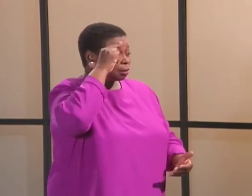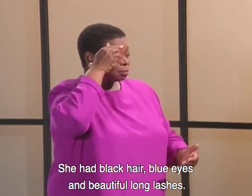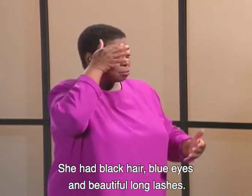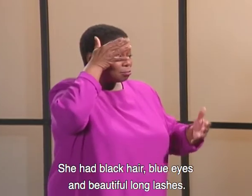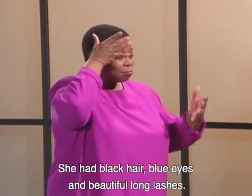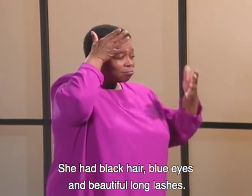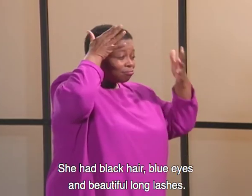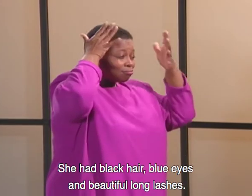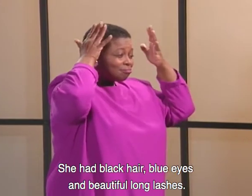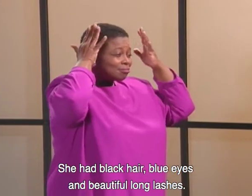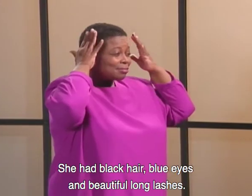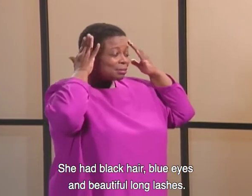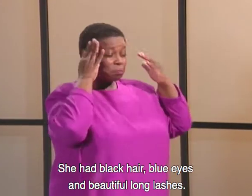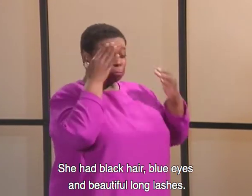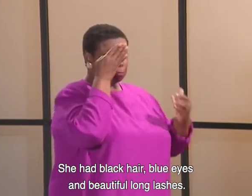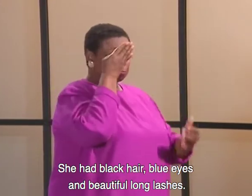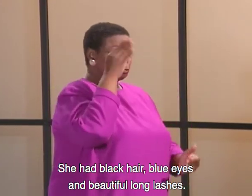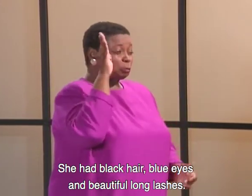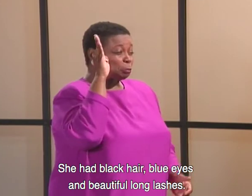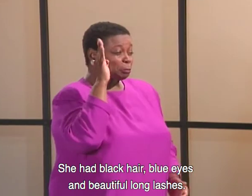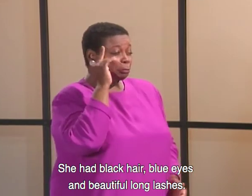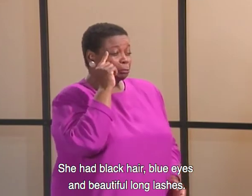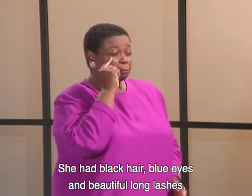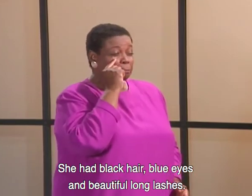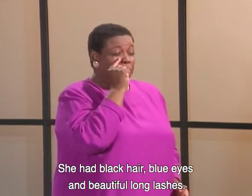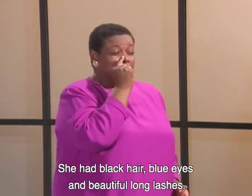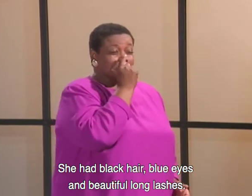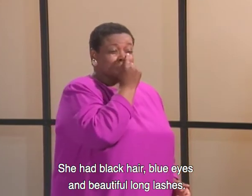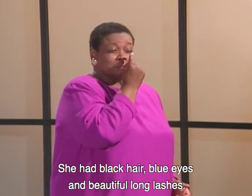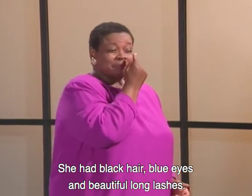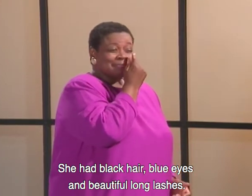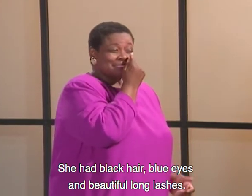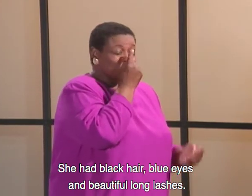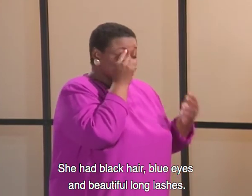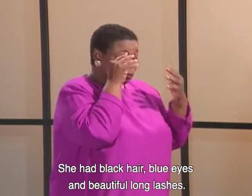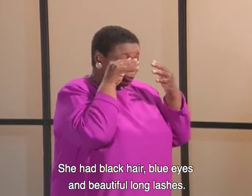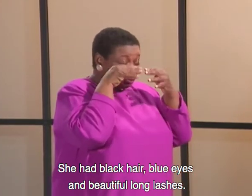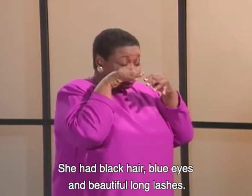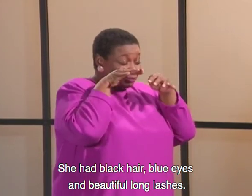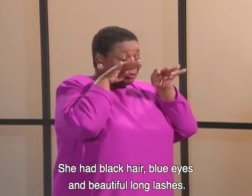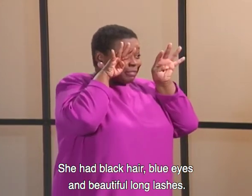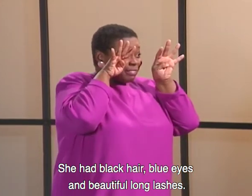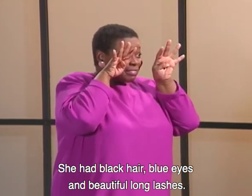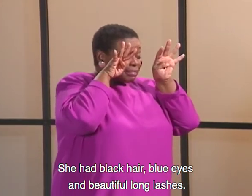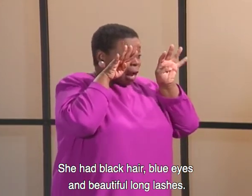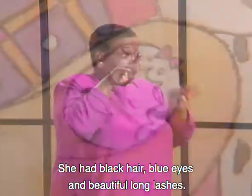She had black hair, blue eyes, and beautiful long lashes.